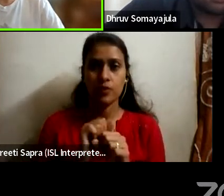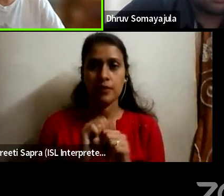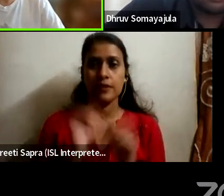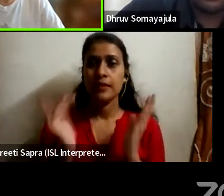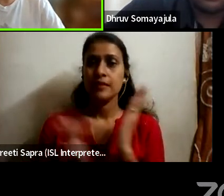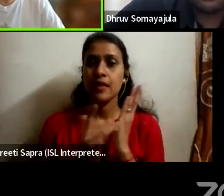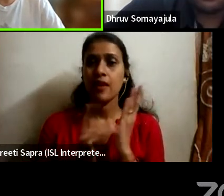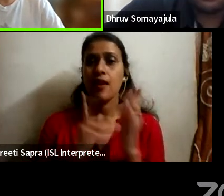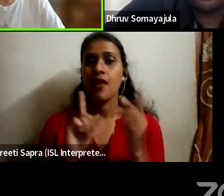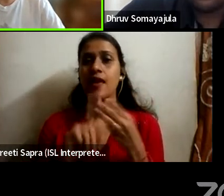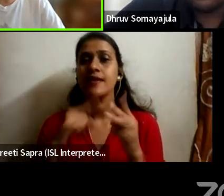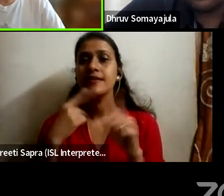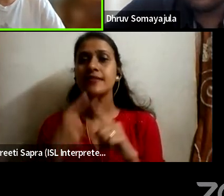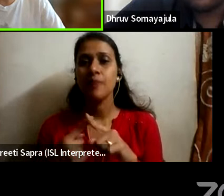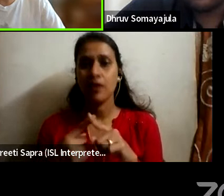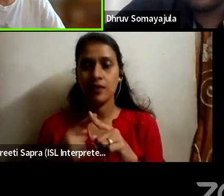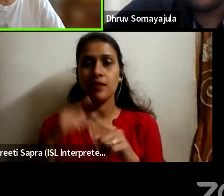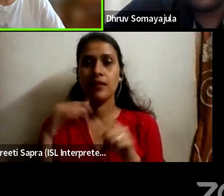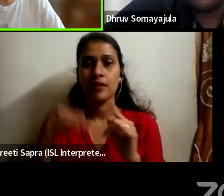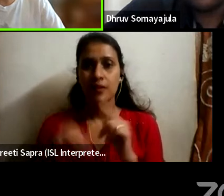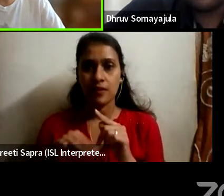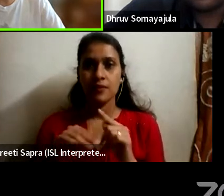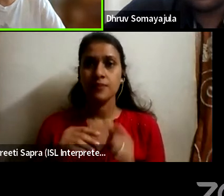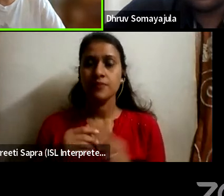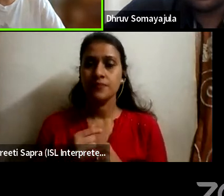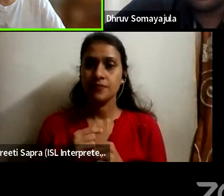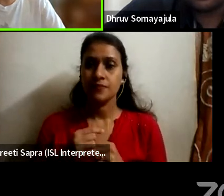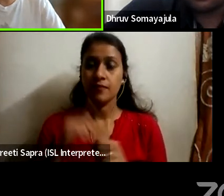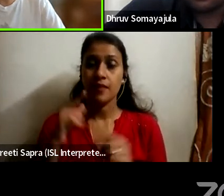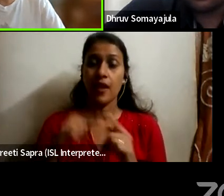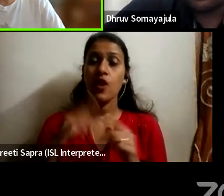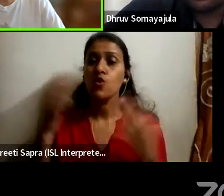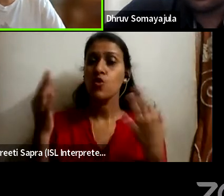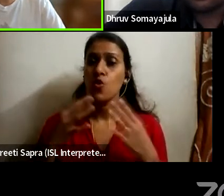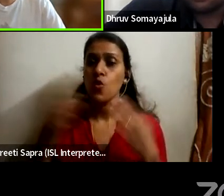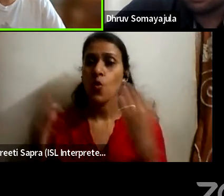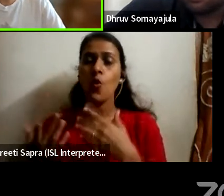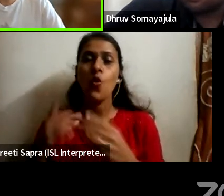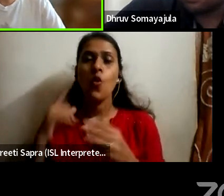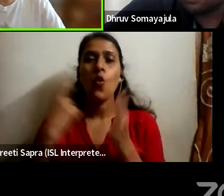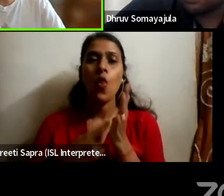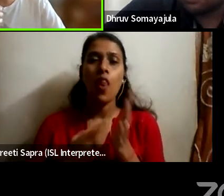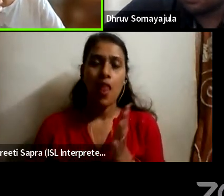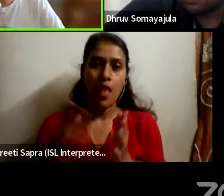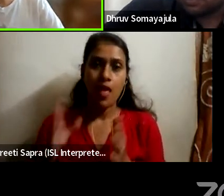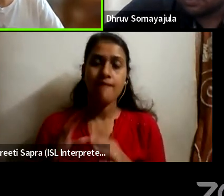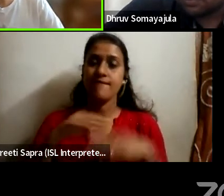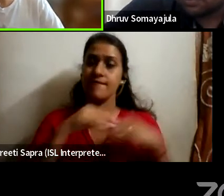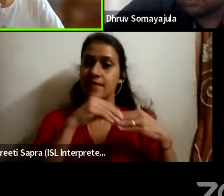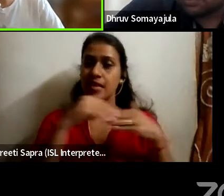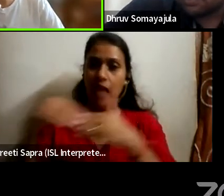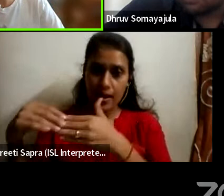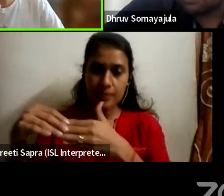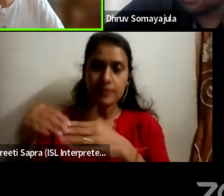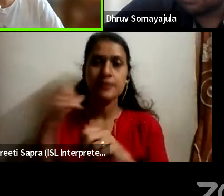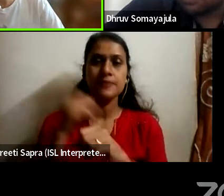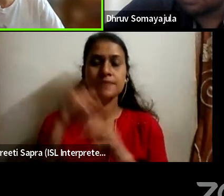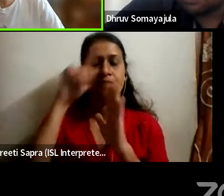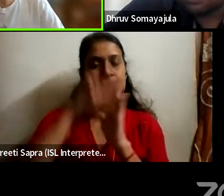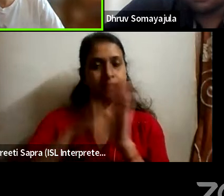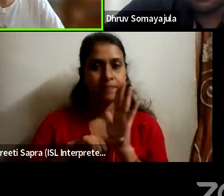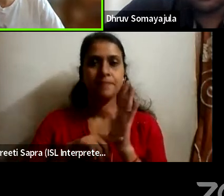technical experts who can inform what the near-term evolution of the field is going to be, so that you can guide regulations